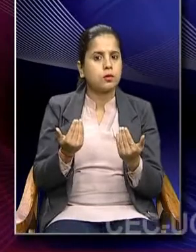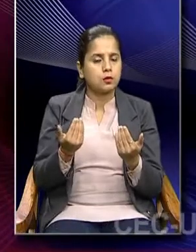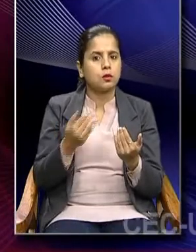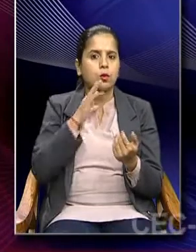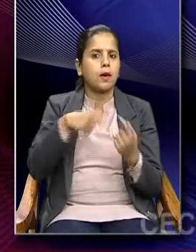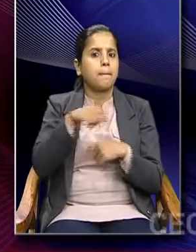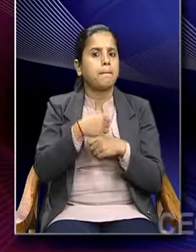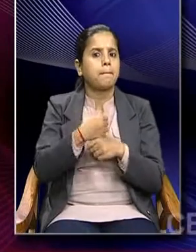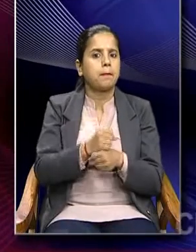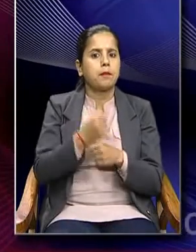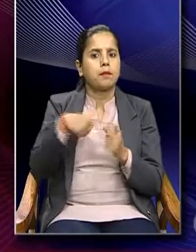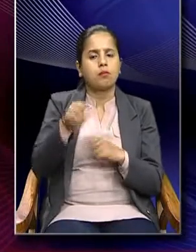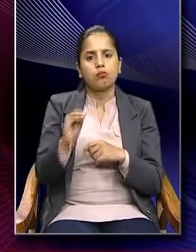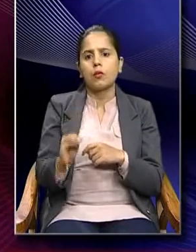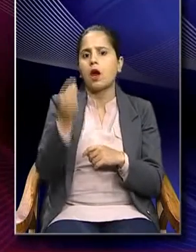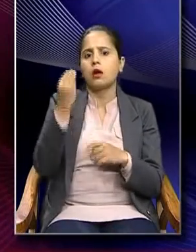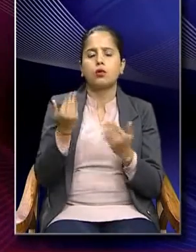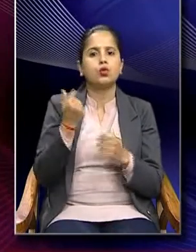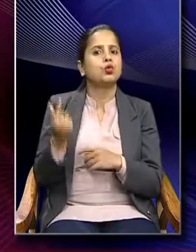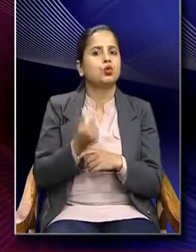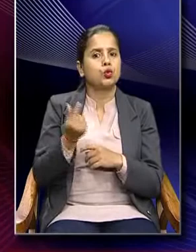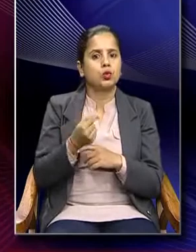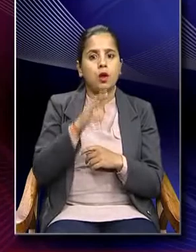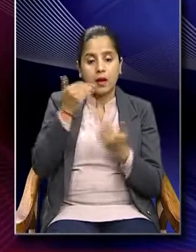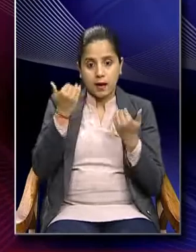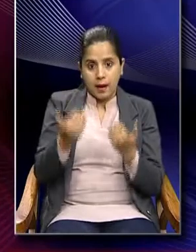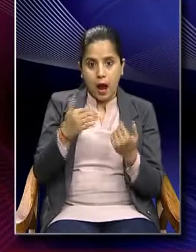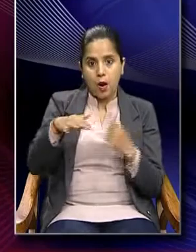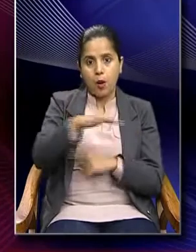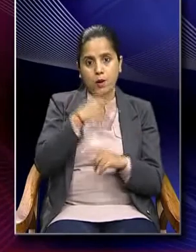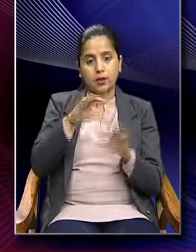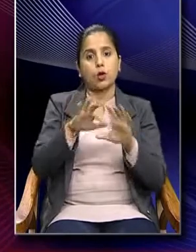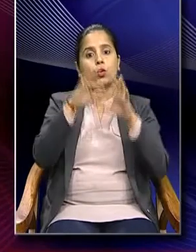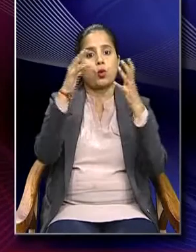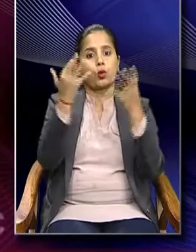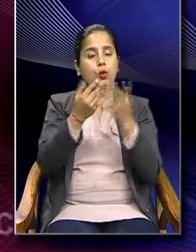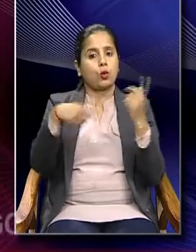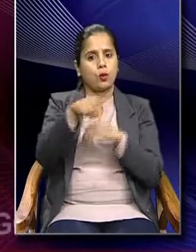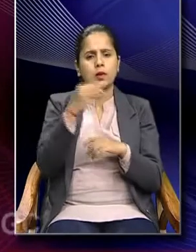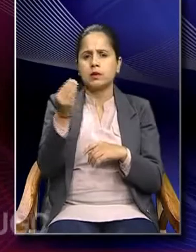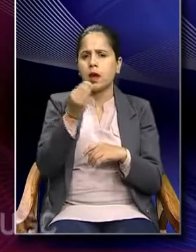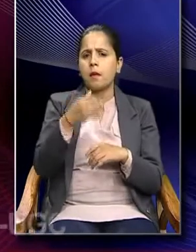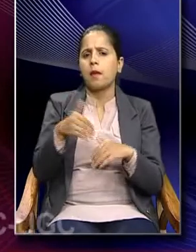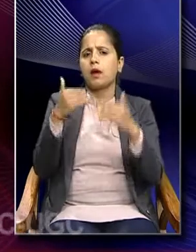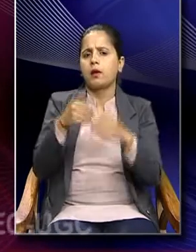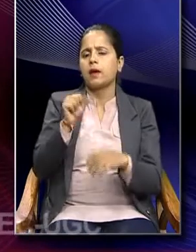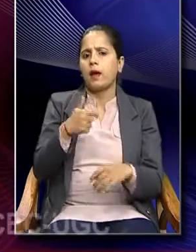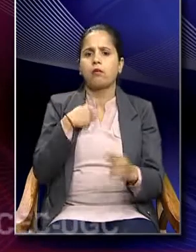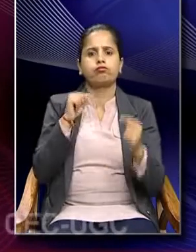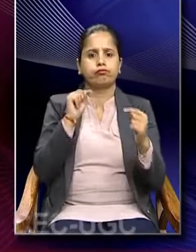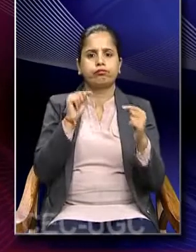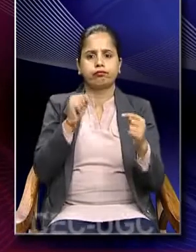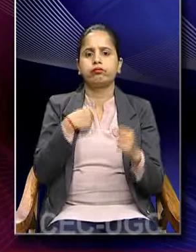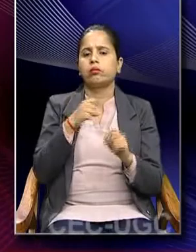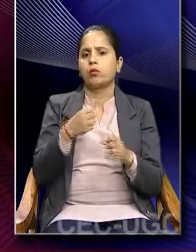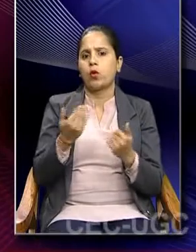They can be utilized better. In the present conditions of globalization, to a certain extent we can argue that